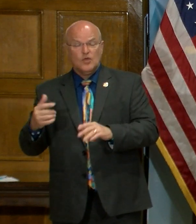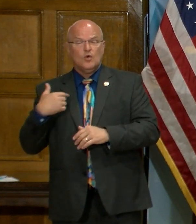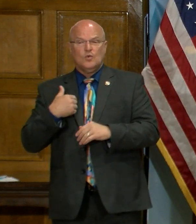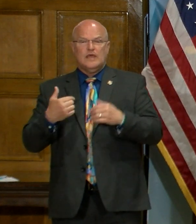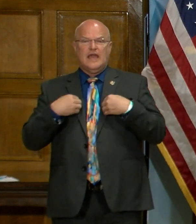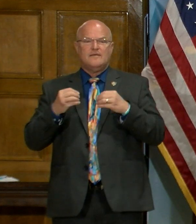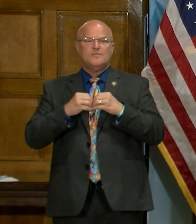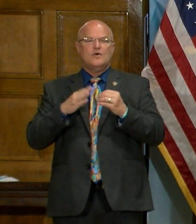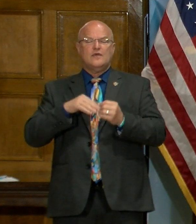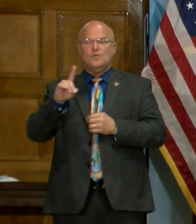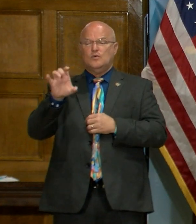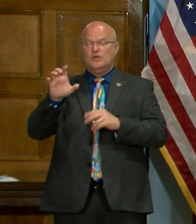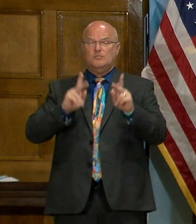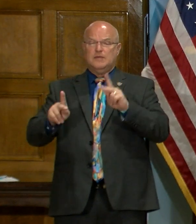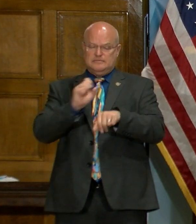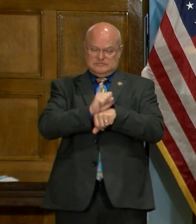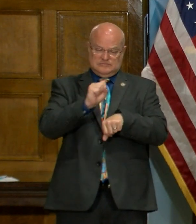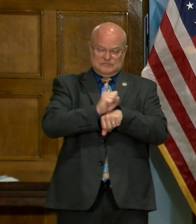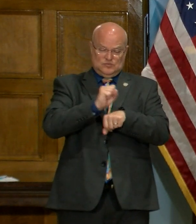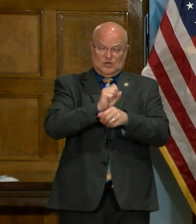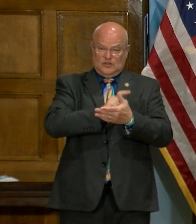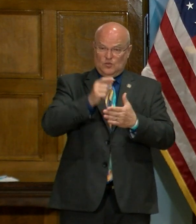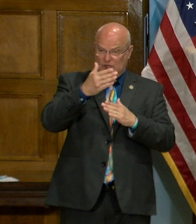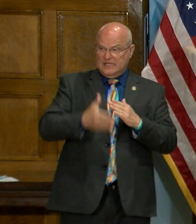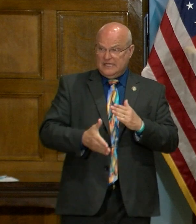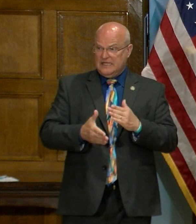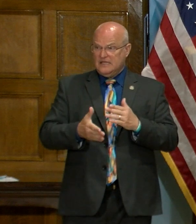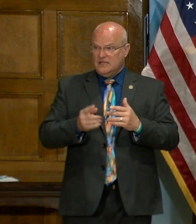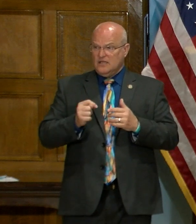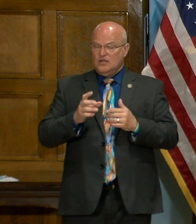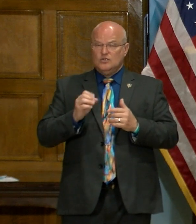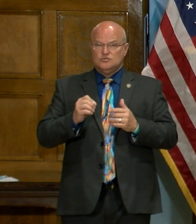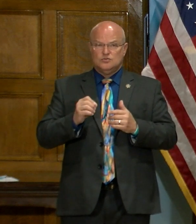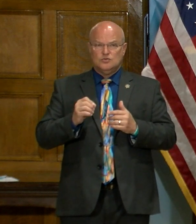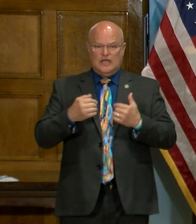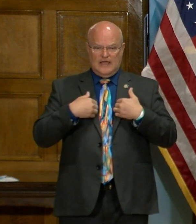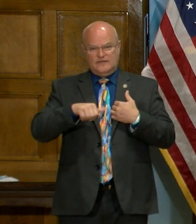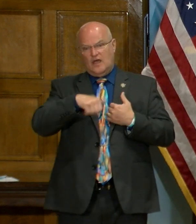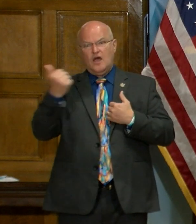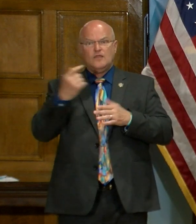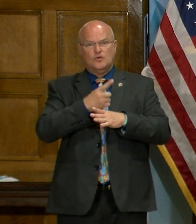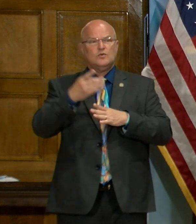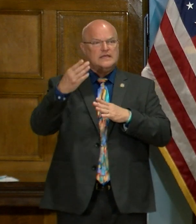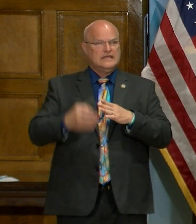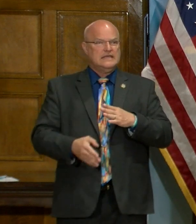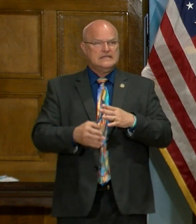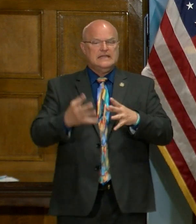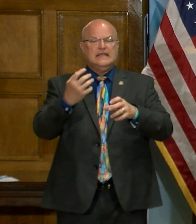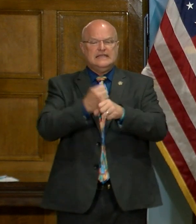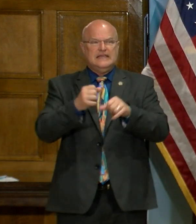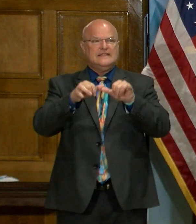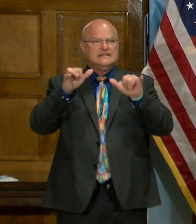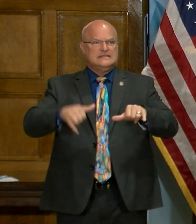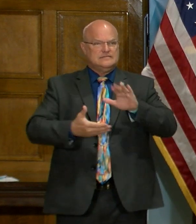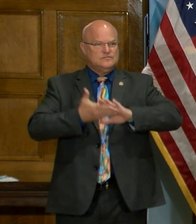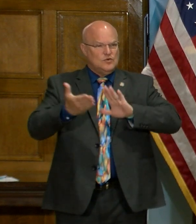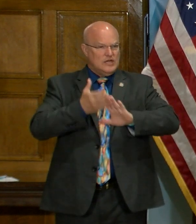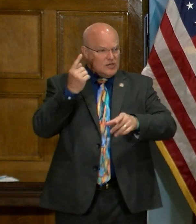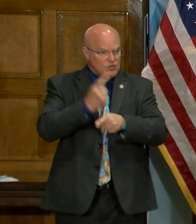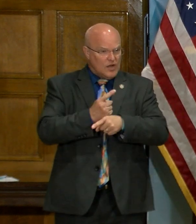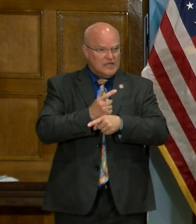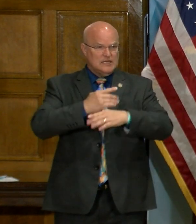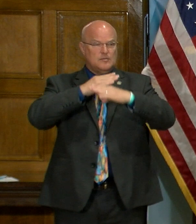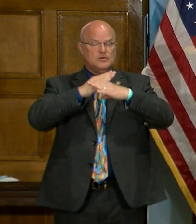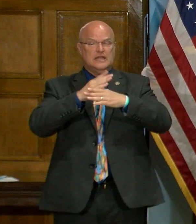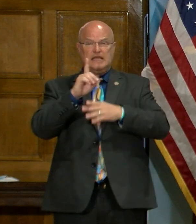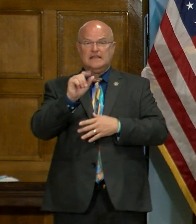we've got over 100 people that are working this weekend as they have in other weekends, to get this system right, both to